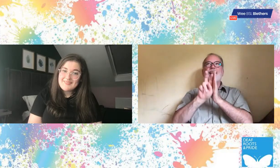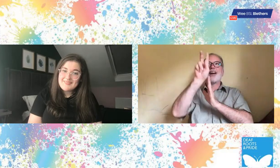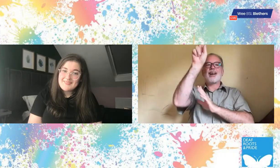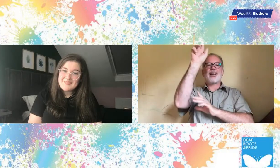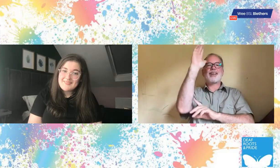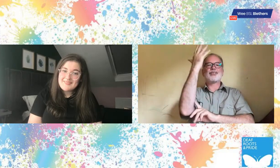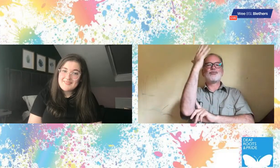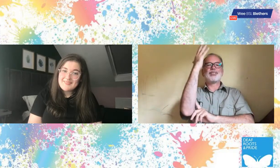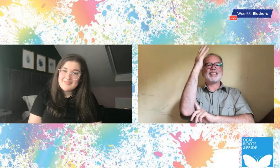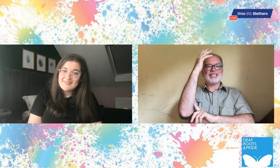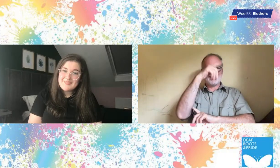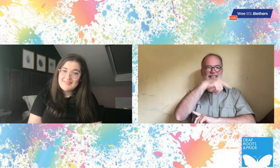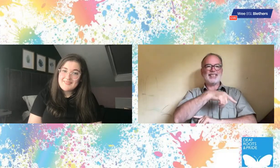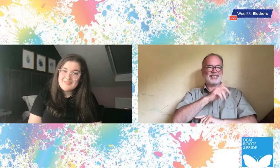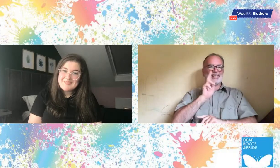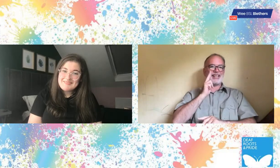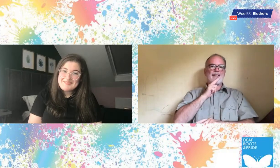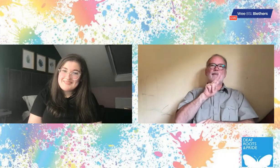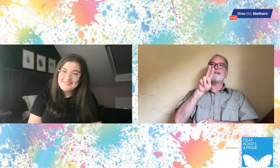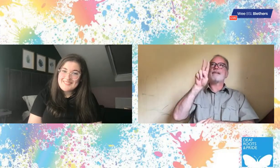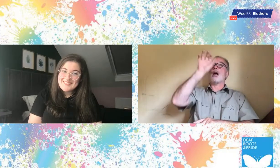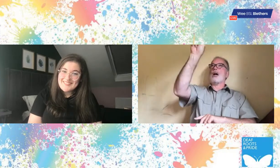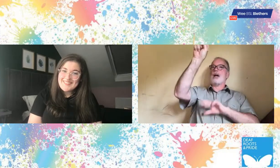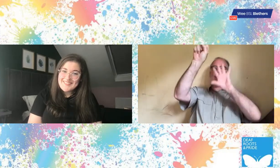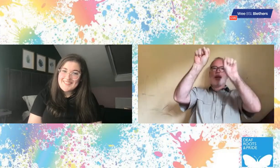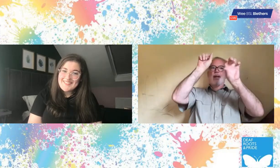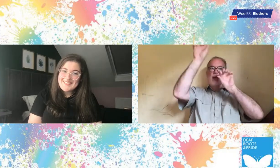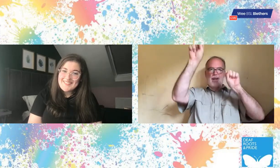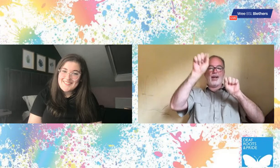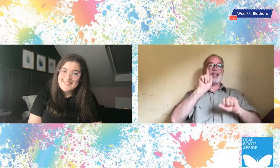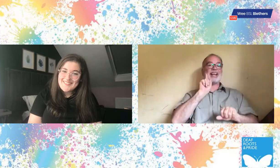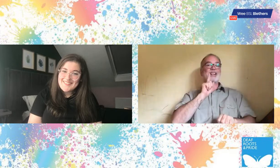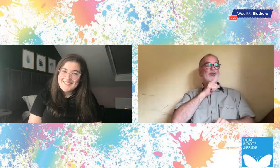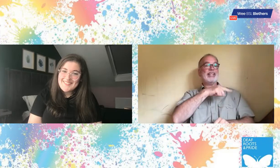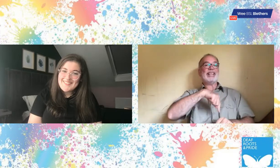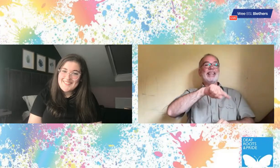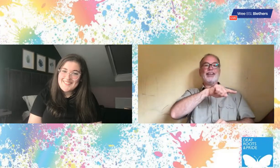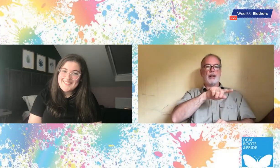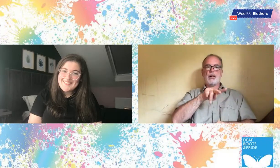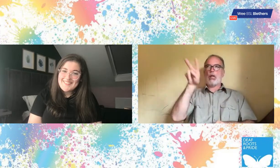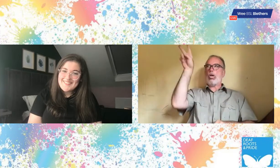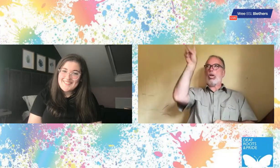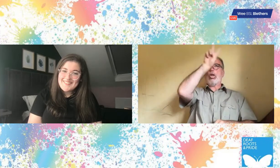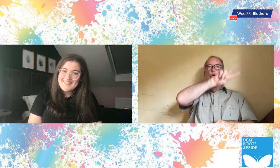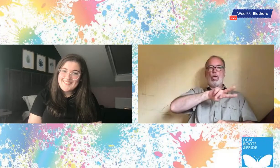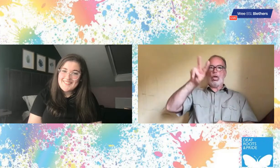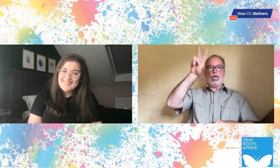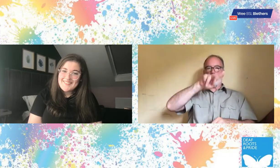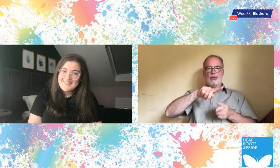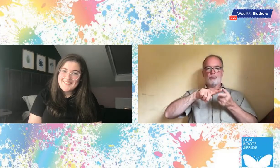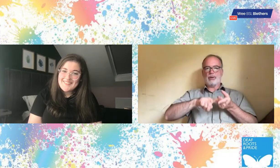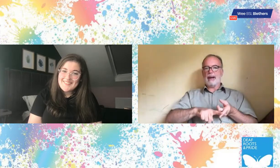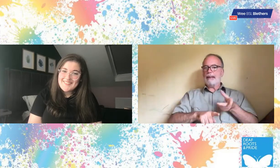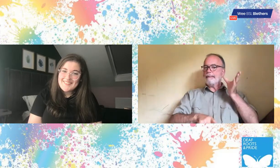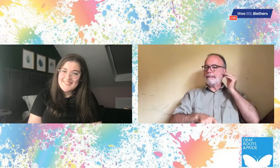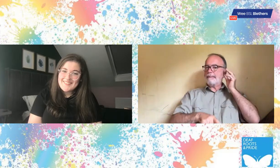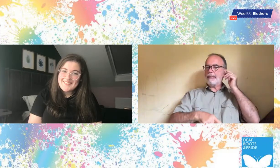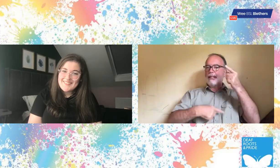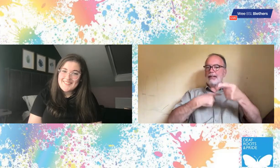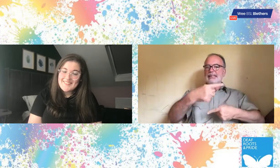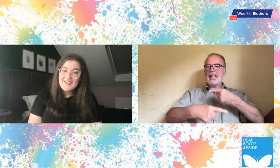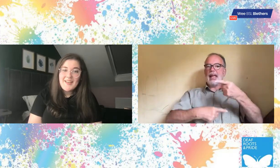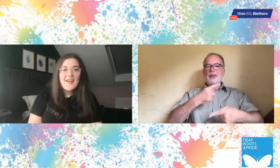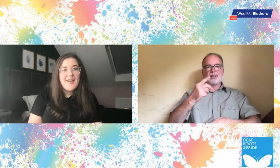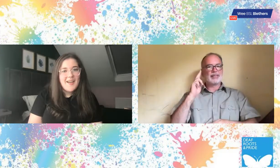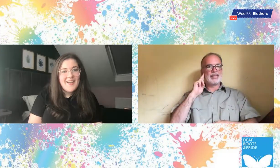animals, you know. And we get these group tours, and deaf people will spot red pandas in the tree far more readily